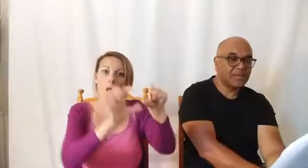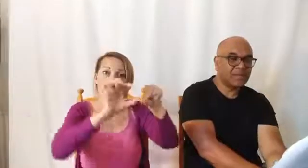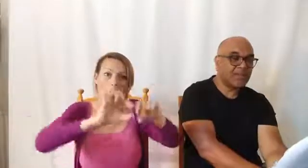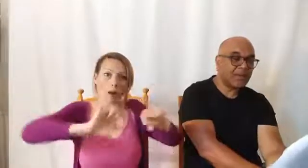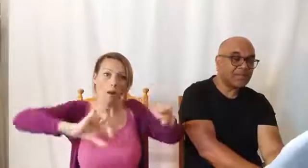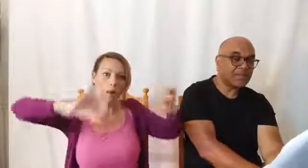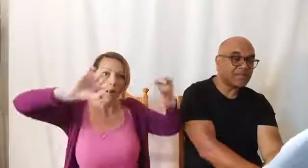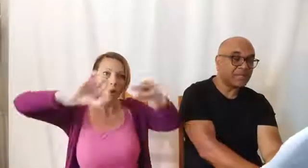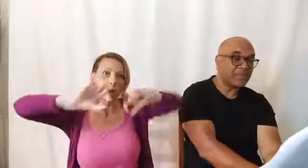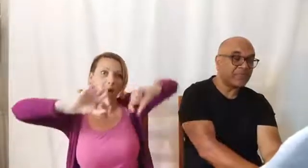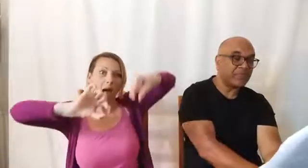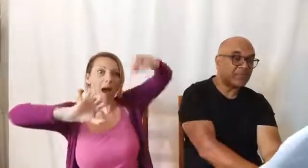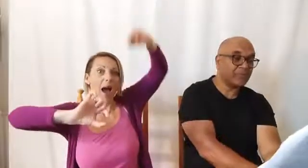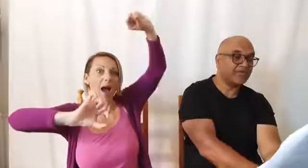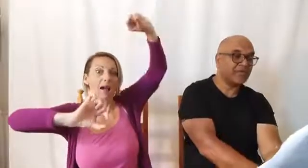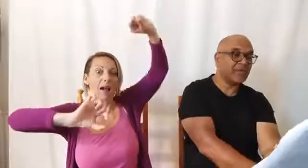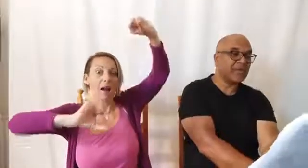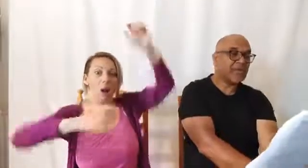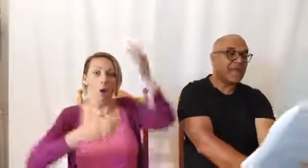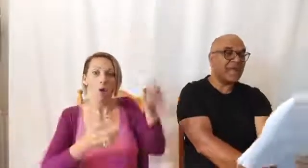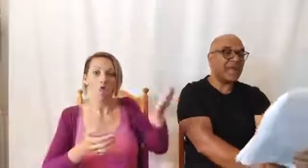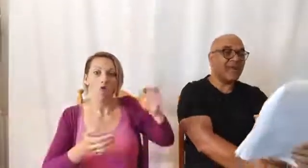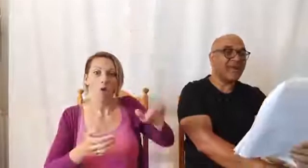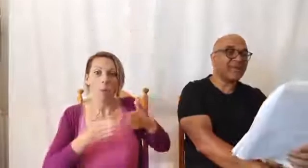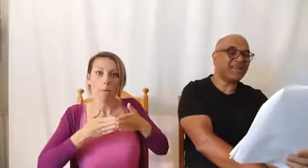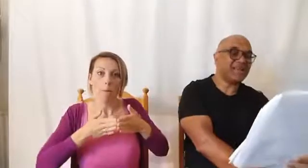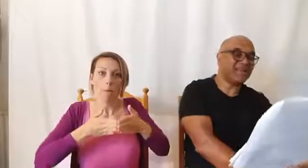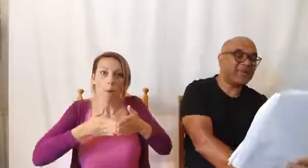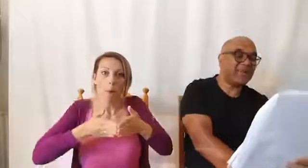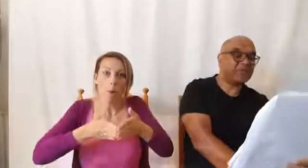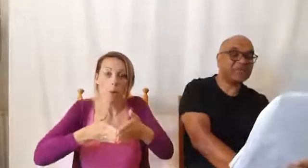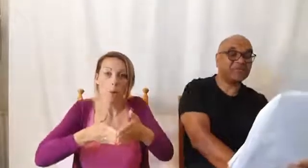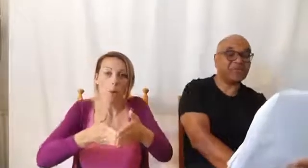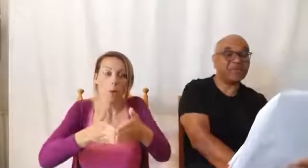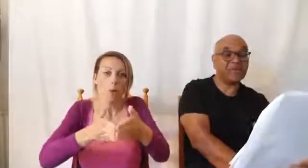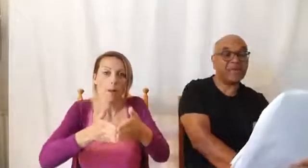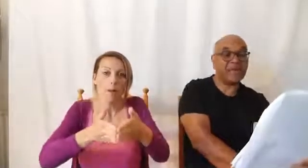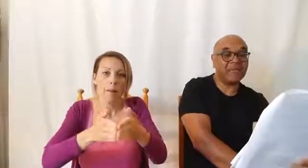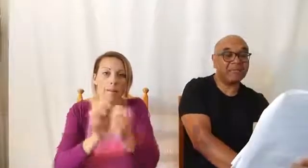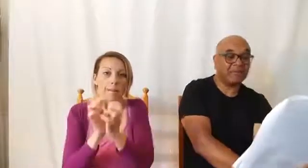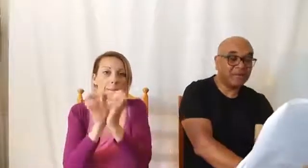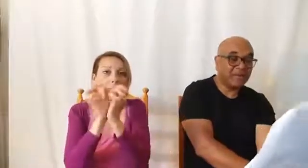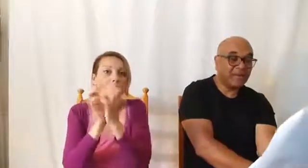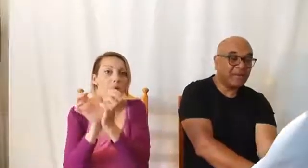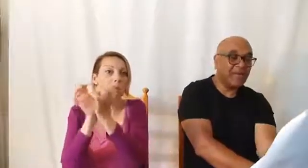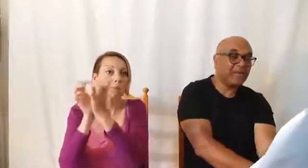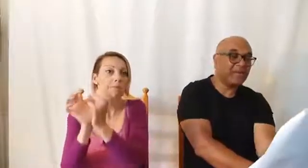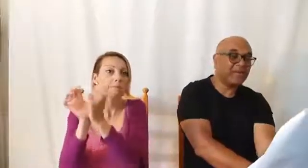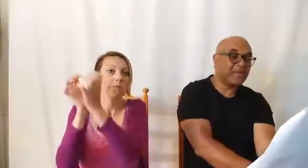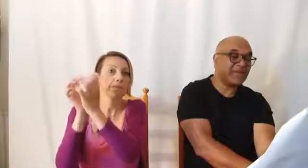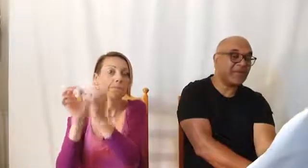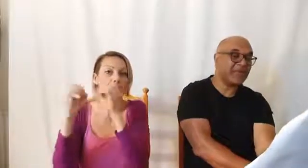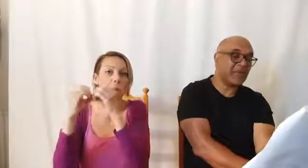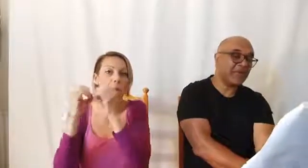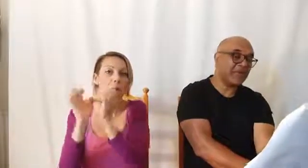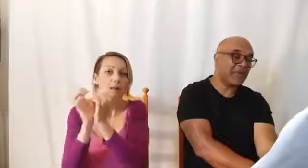Smiling to himself, Ben thought, how clever he was to finally be alone. How he must be very brave and grown up to